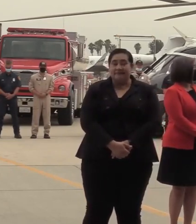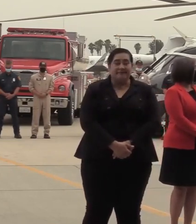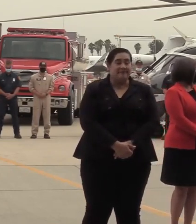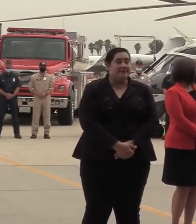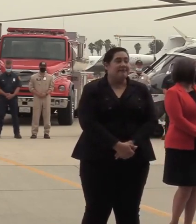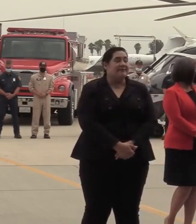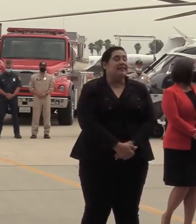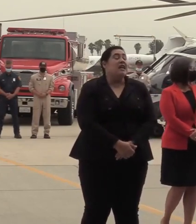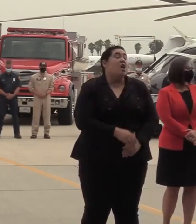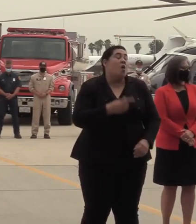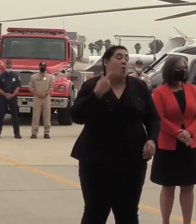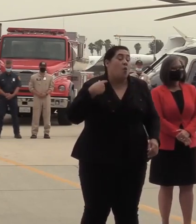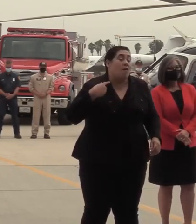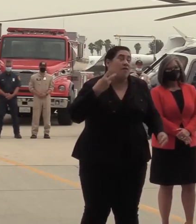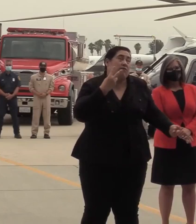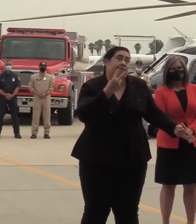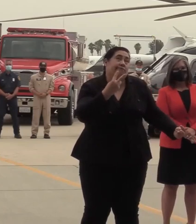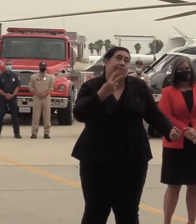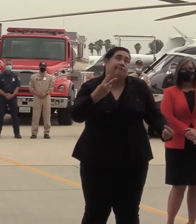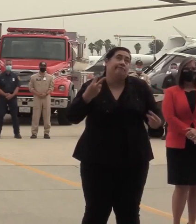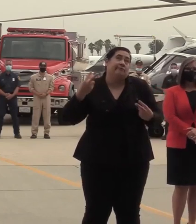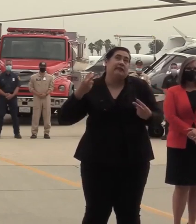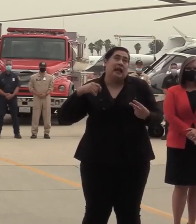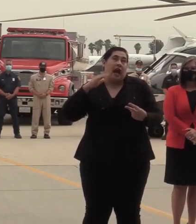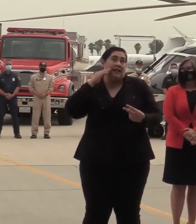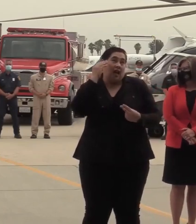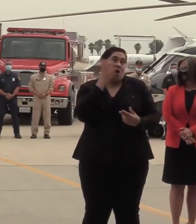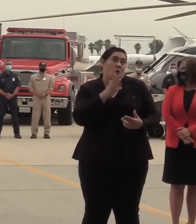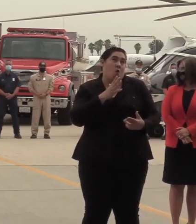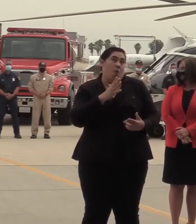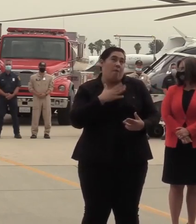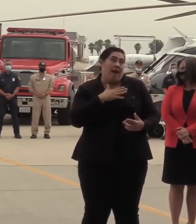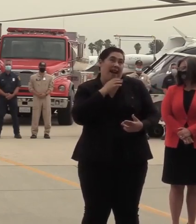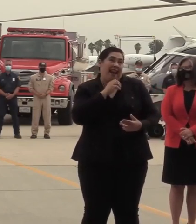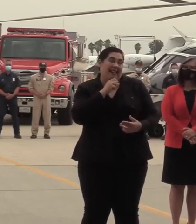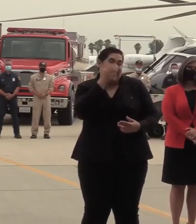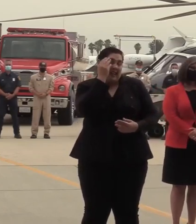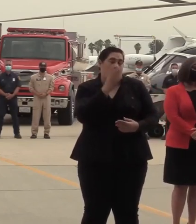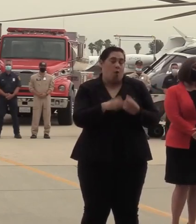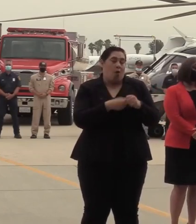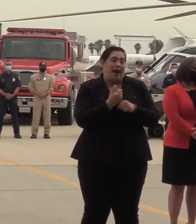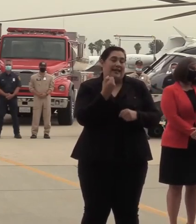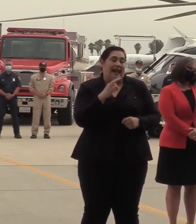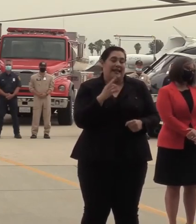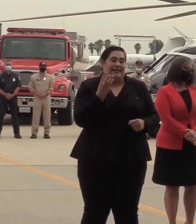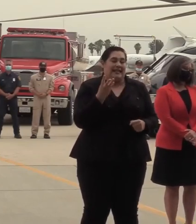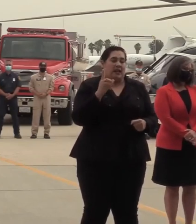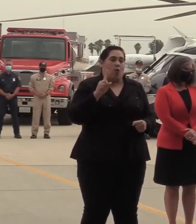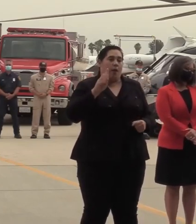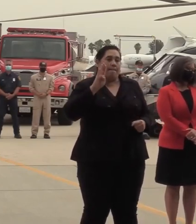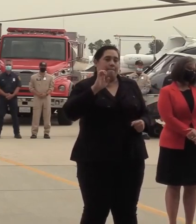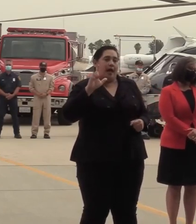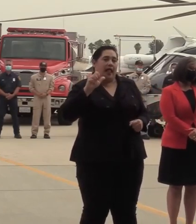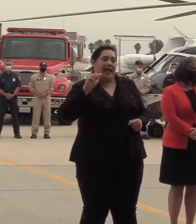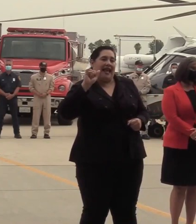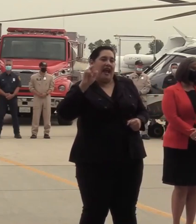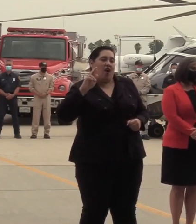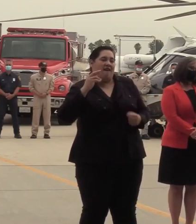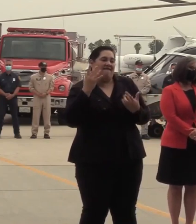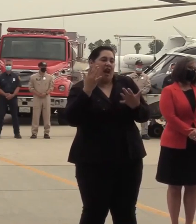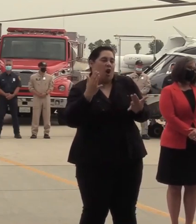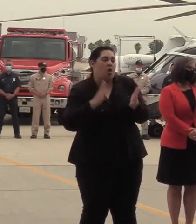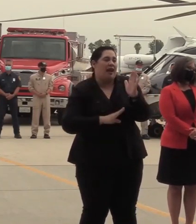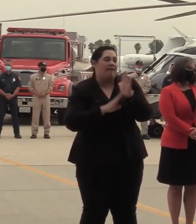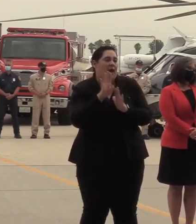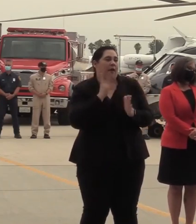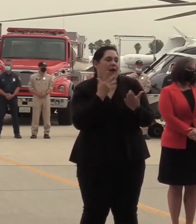Dating all the way back, I'm dating myself, 1961, the Bel Air fire, we developed our brush fire philosophy. Hit it hard,